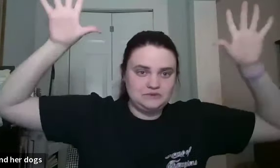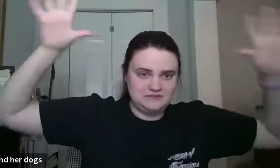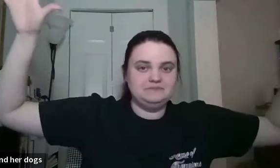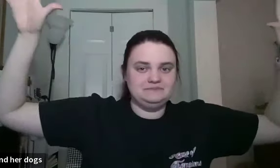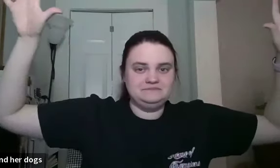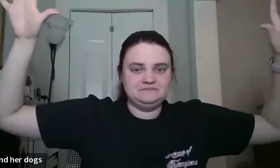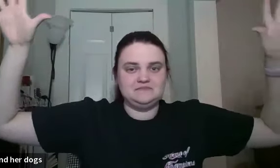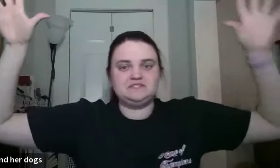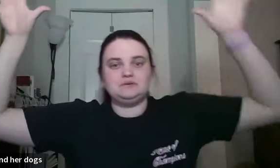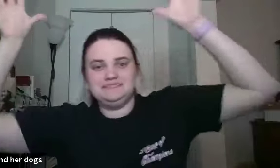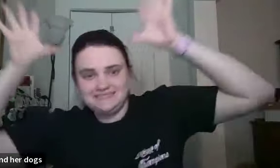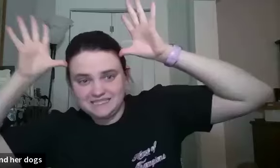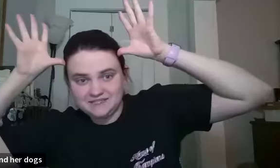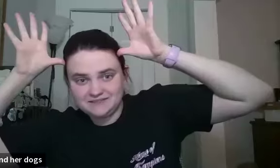Moose. So deer,